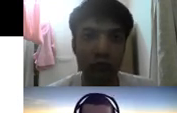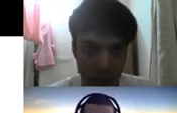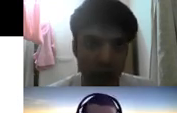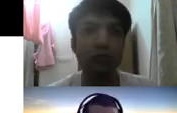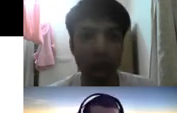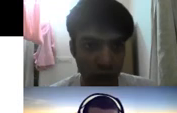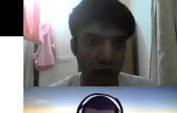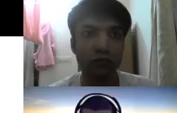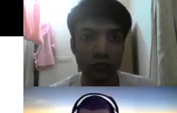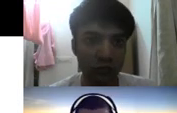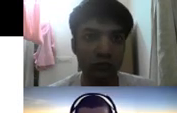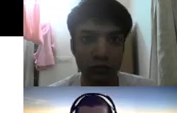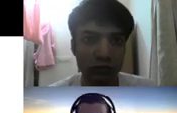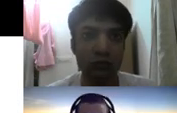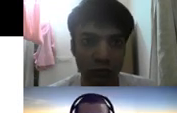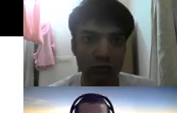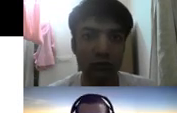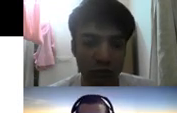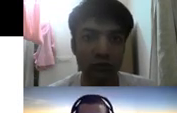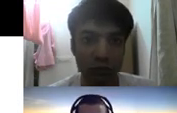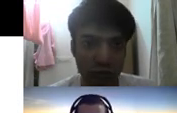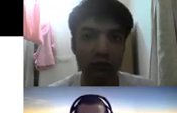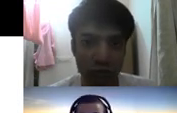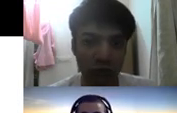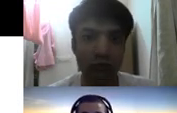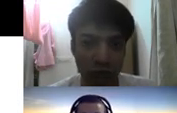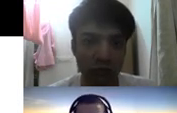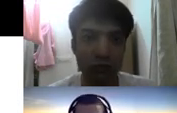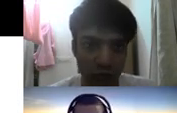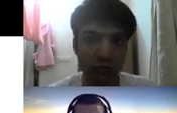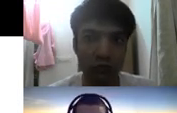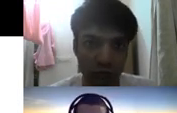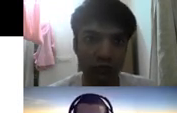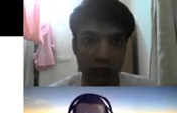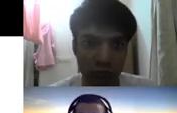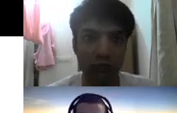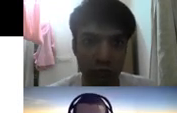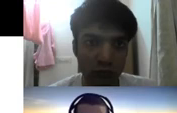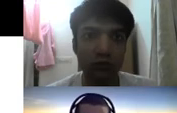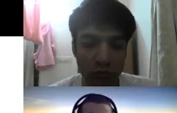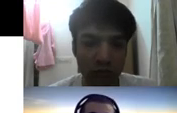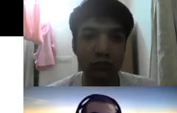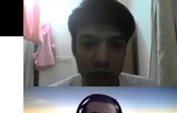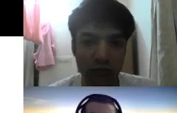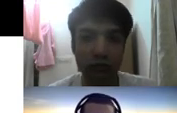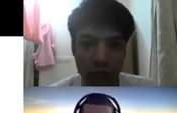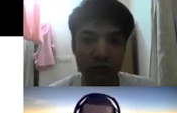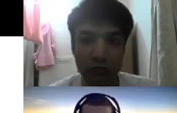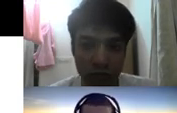right? Because this is the first step. Second step could be sign language detection or recognition or translation,